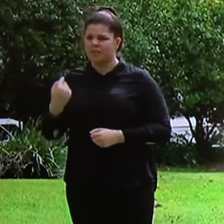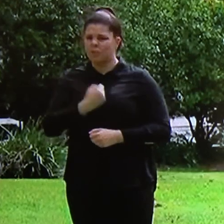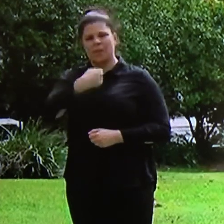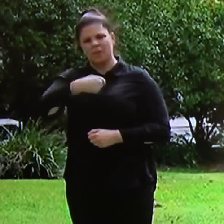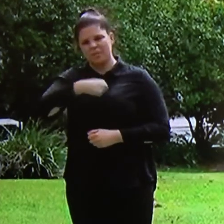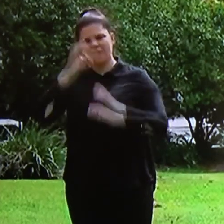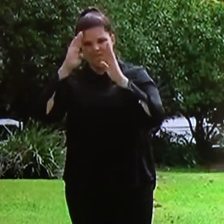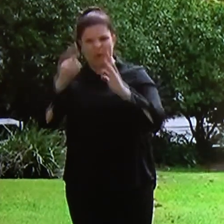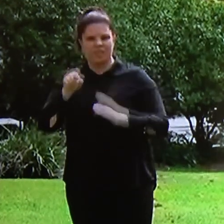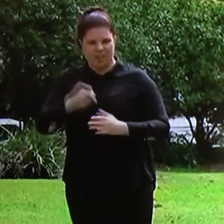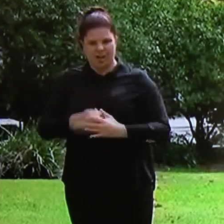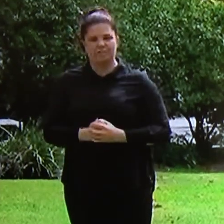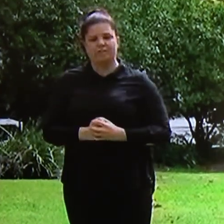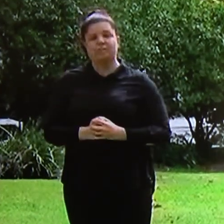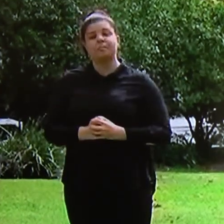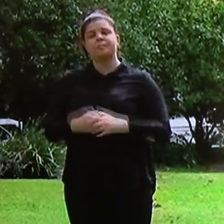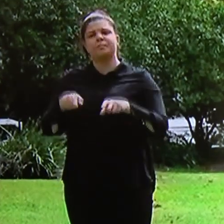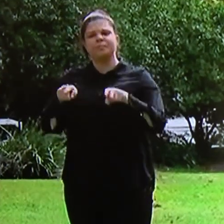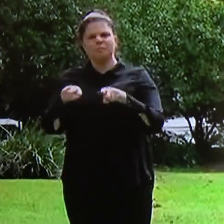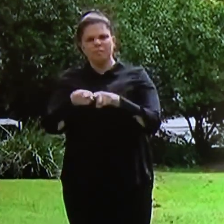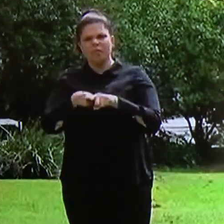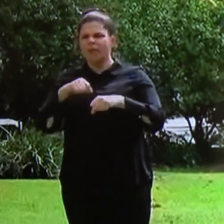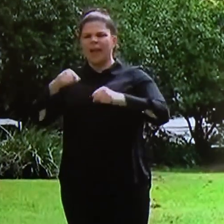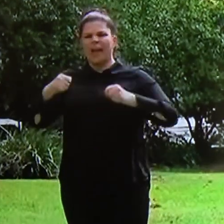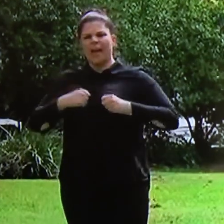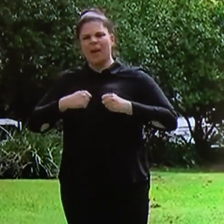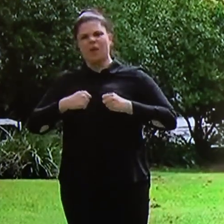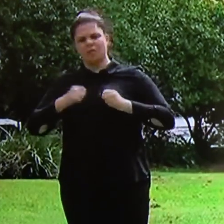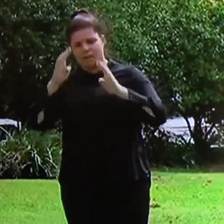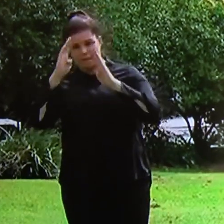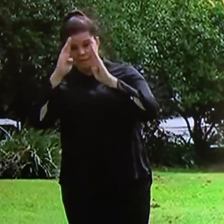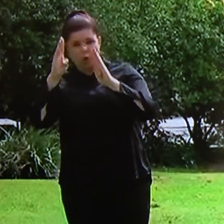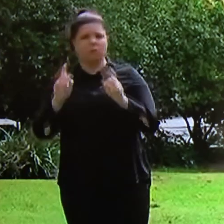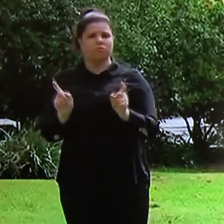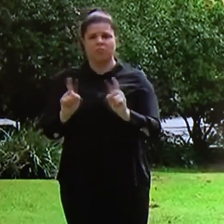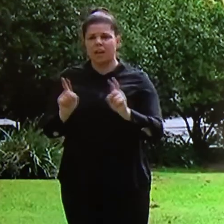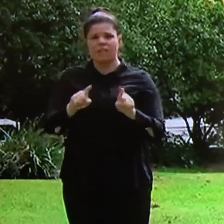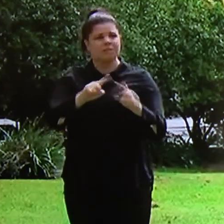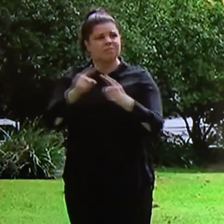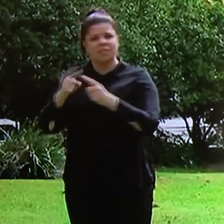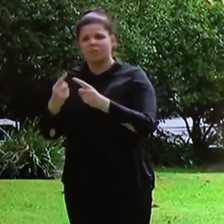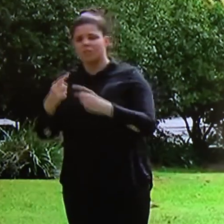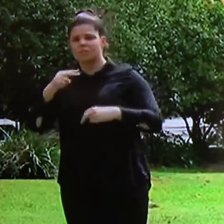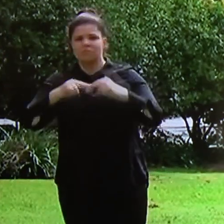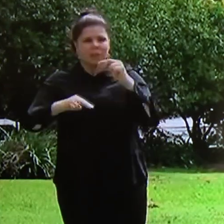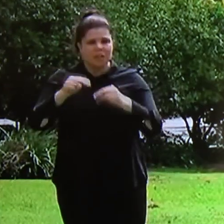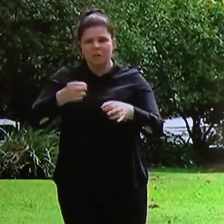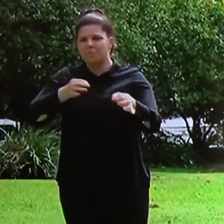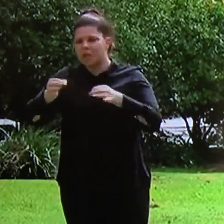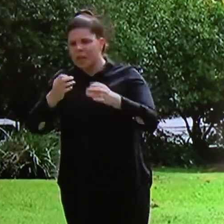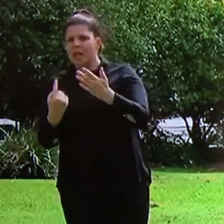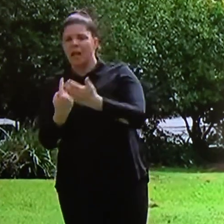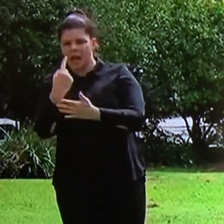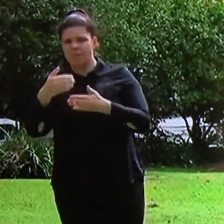South Wales. In relation to our focus, well, we continue to focus on projects and we'll bring forward projects that are